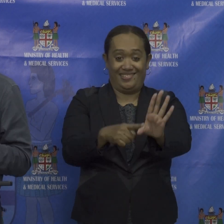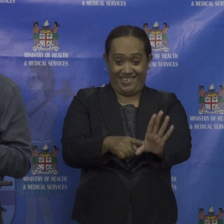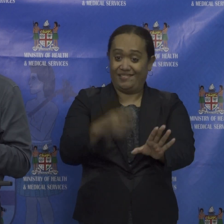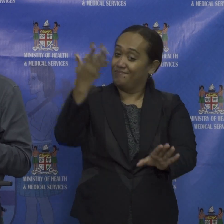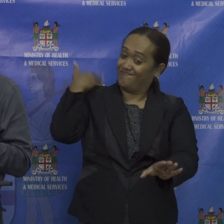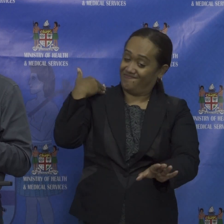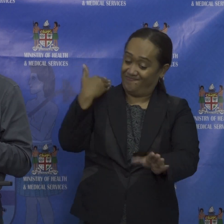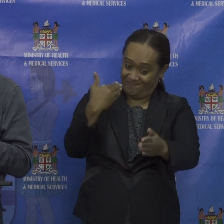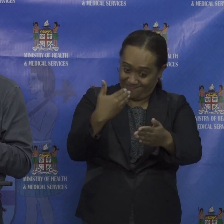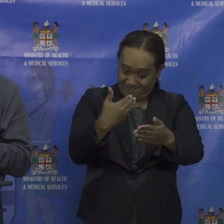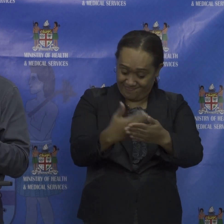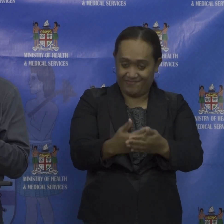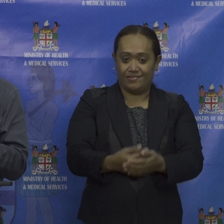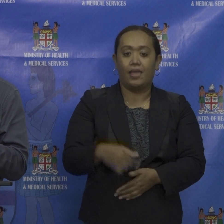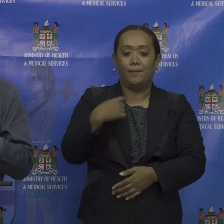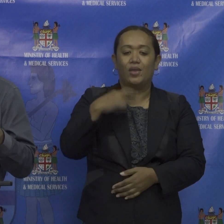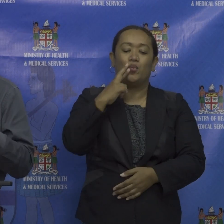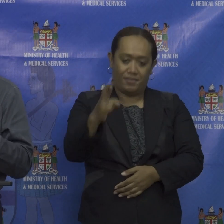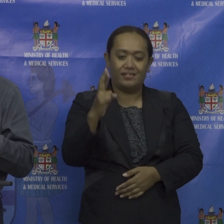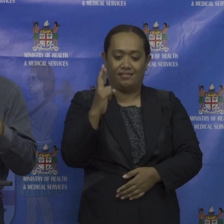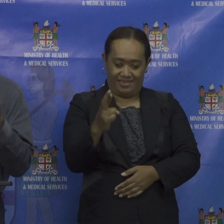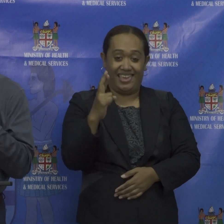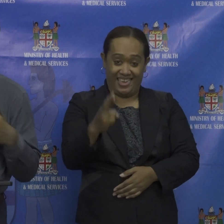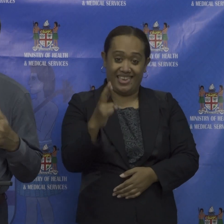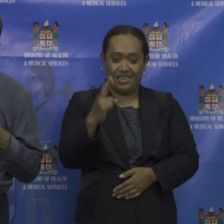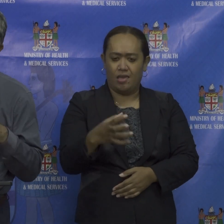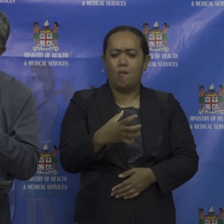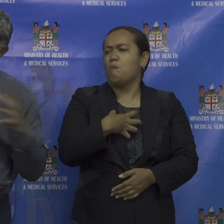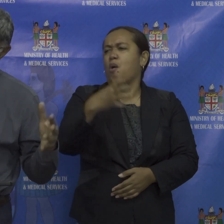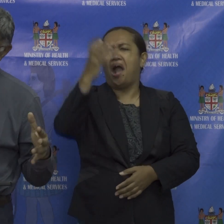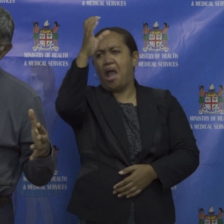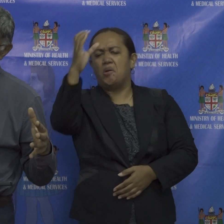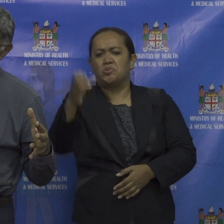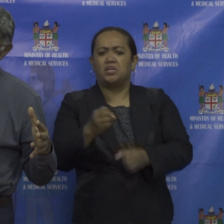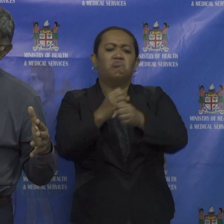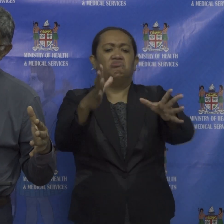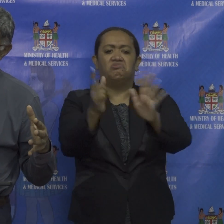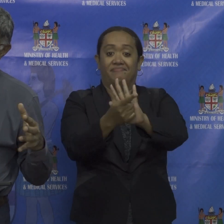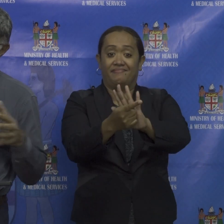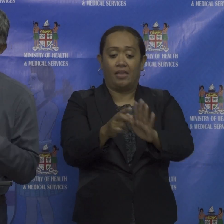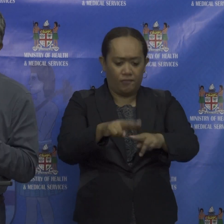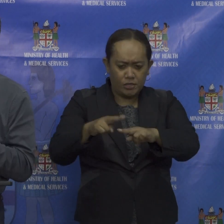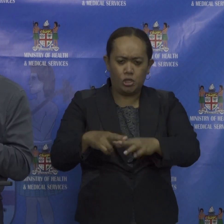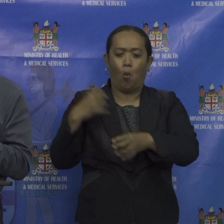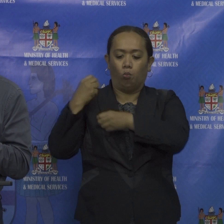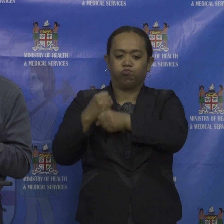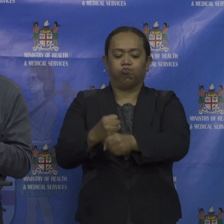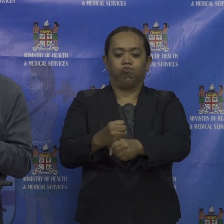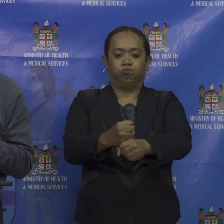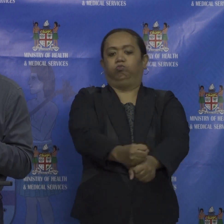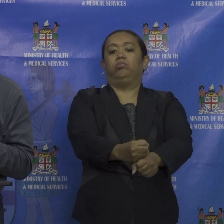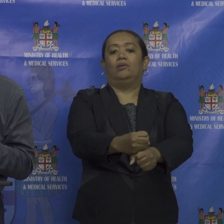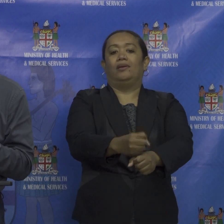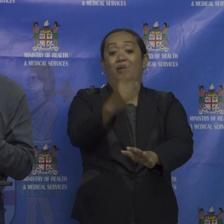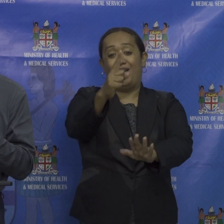Others, as I keep repeating, are more resourced than us, have slipped much earlier with bigger spread. Okay, so